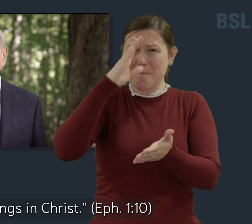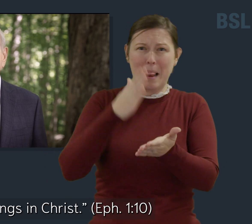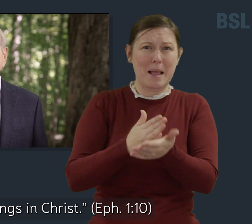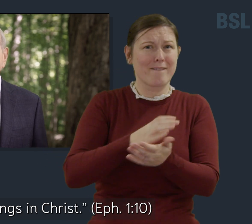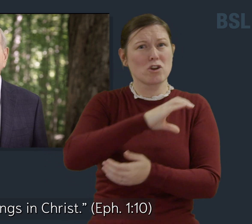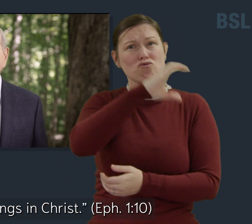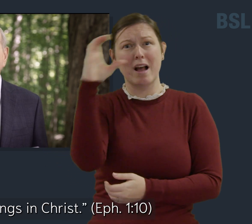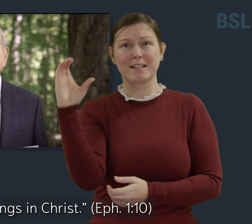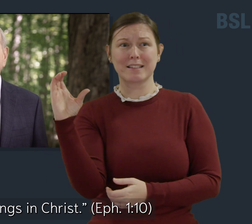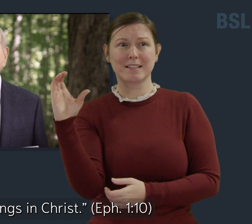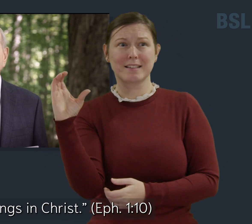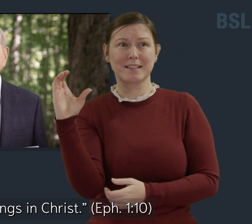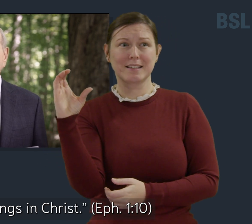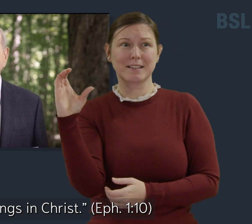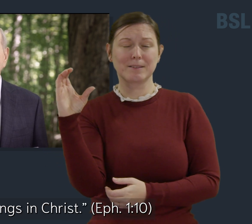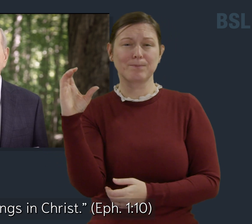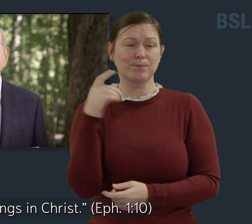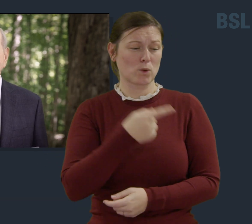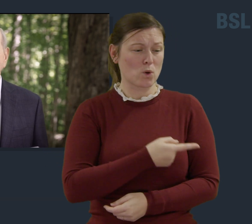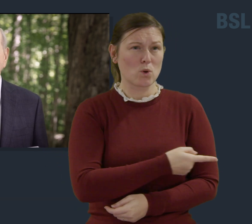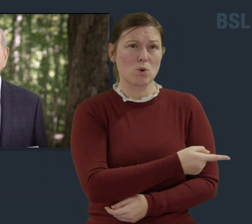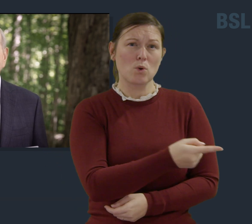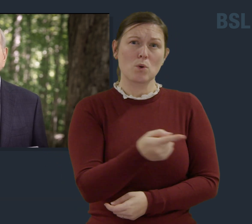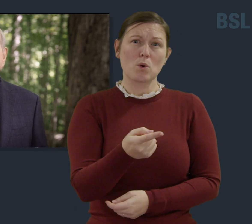all things in Christ.